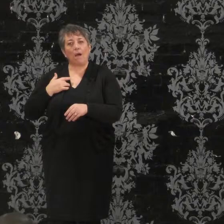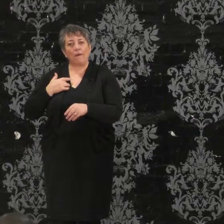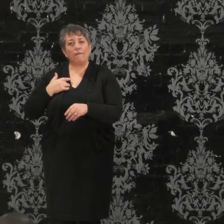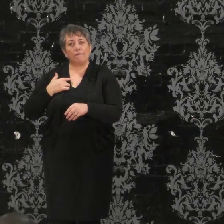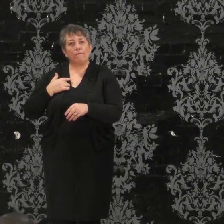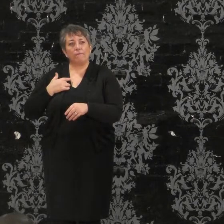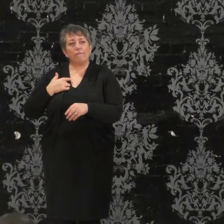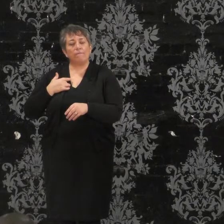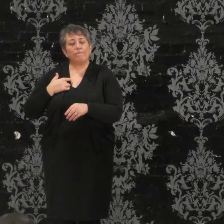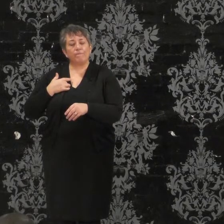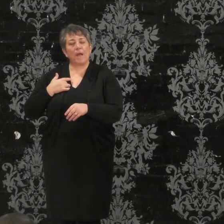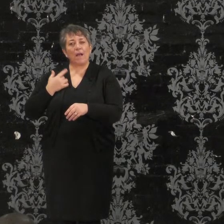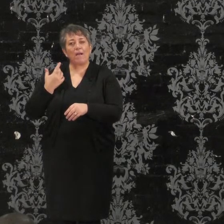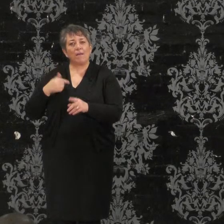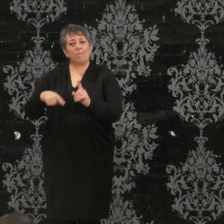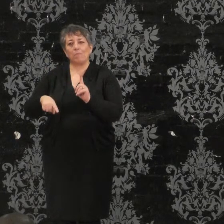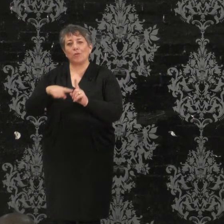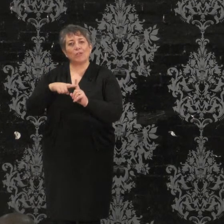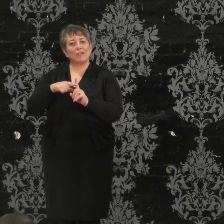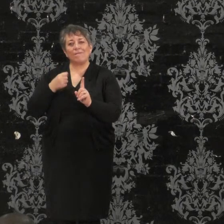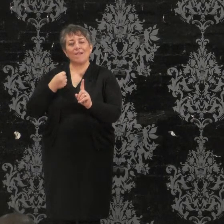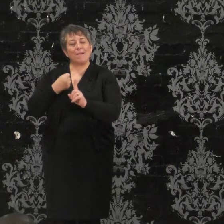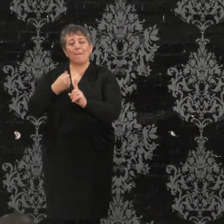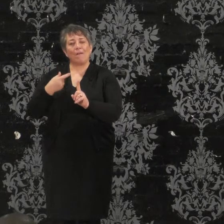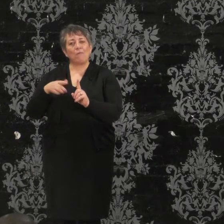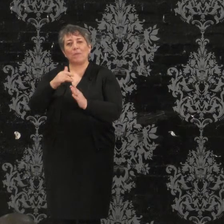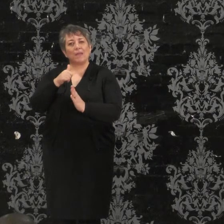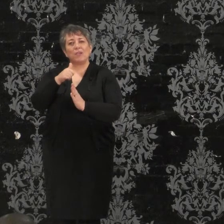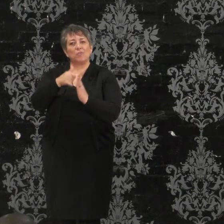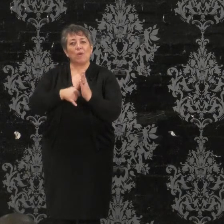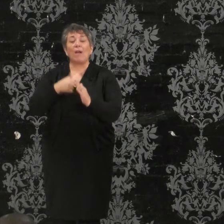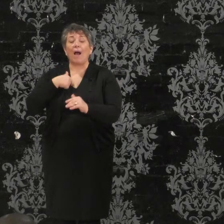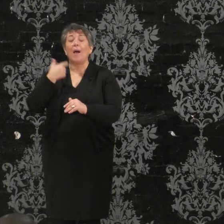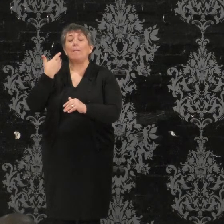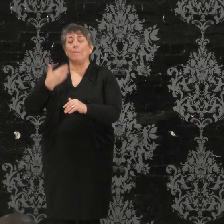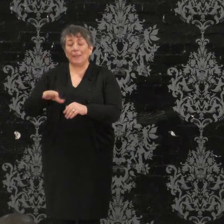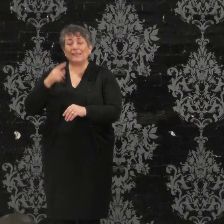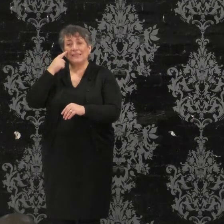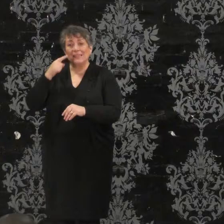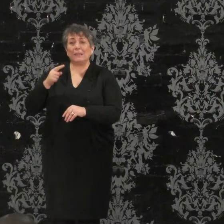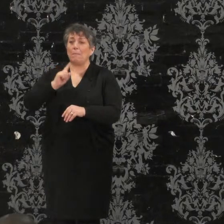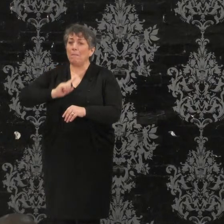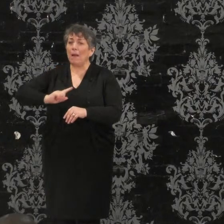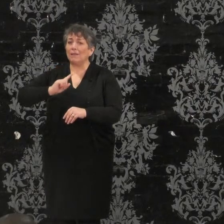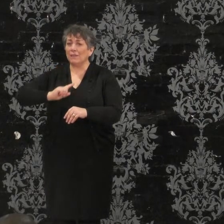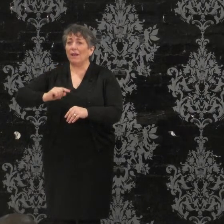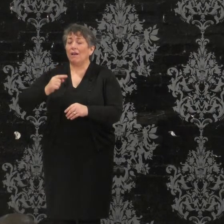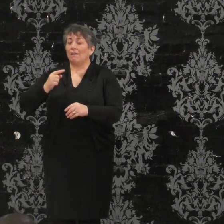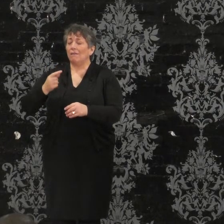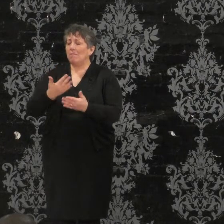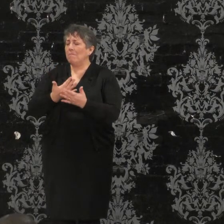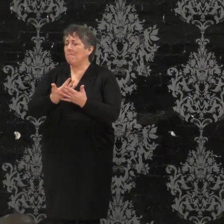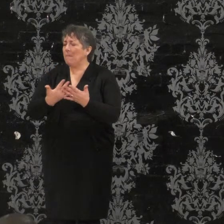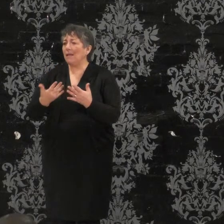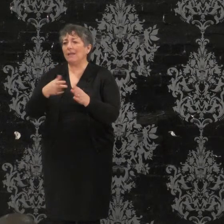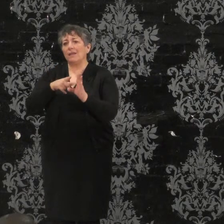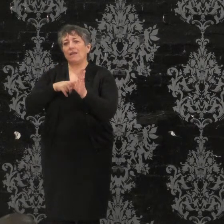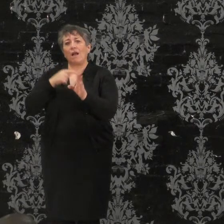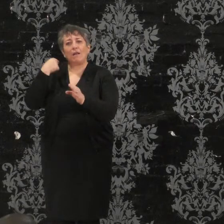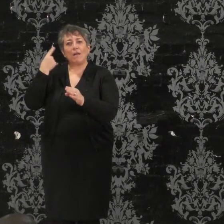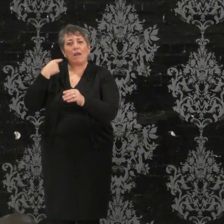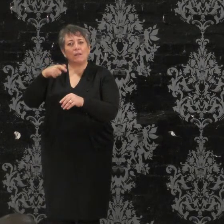programs can have, because I've seen how many young Londoners from deprived and disadvantaged